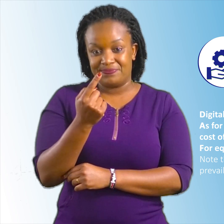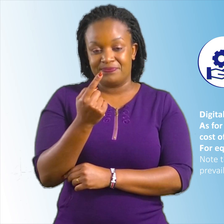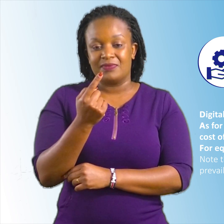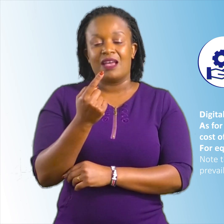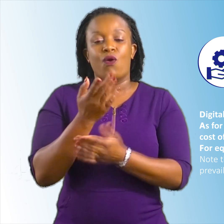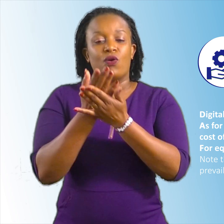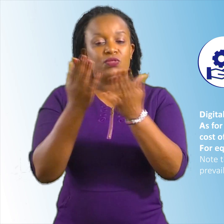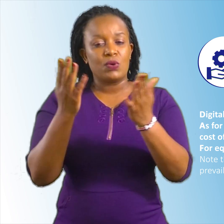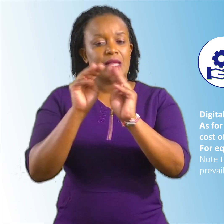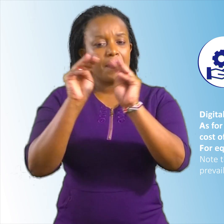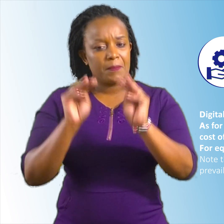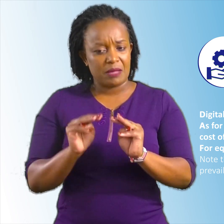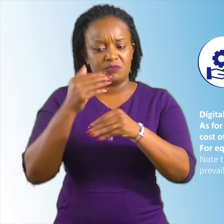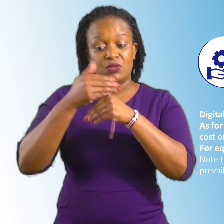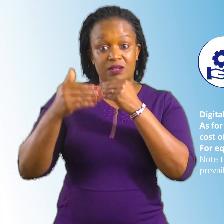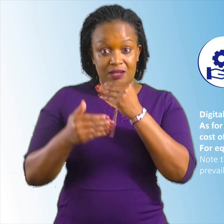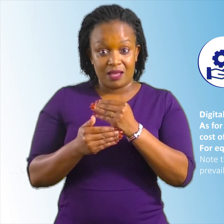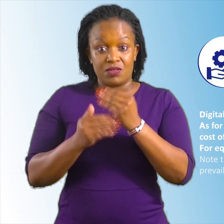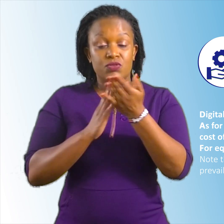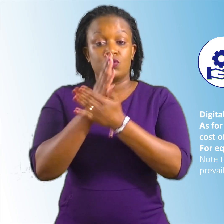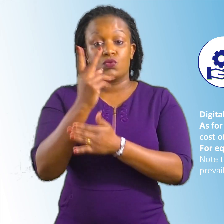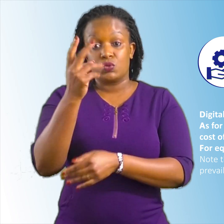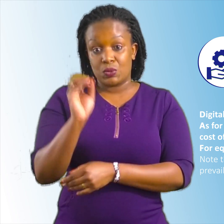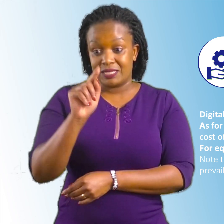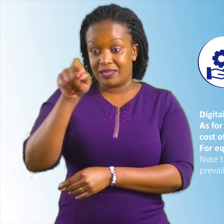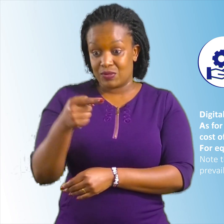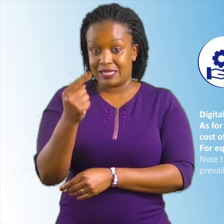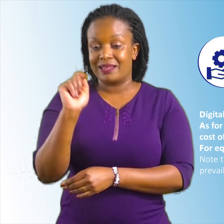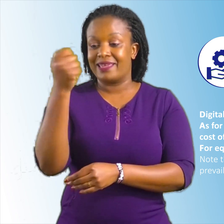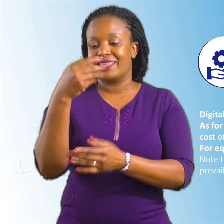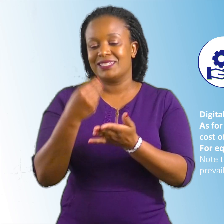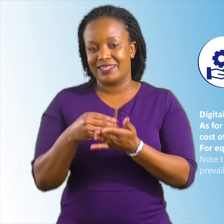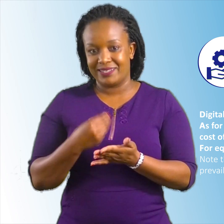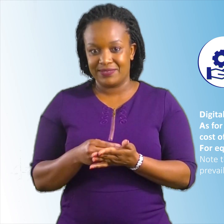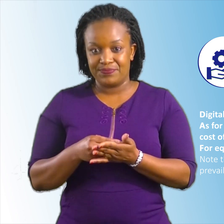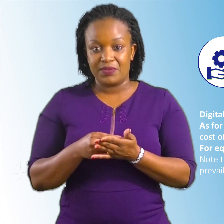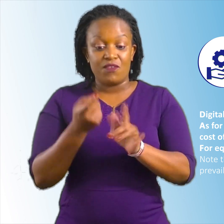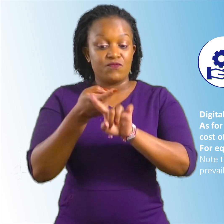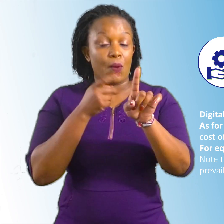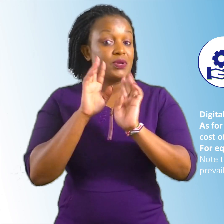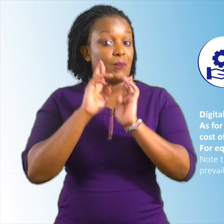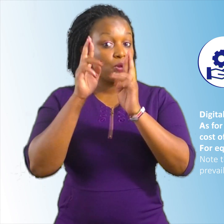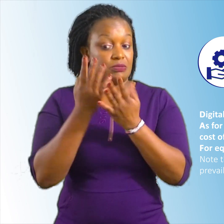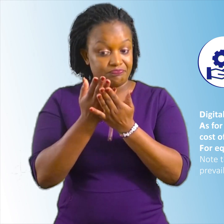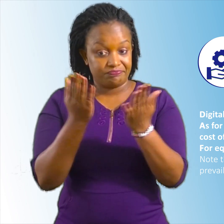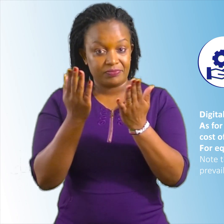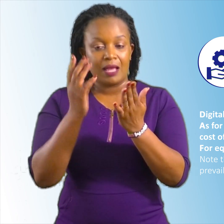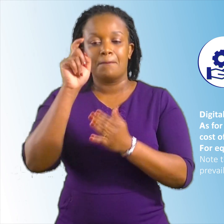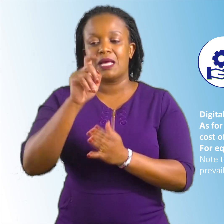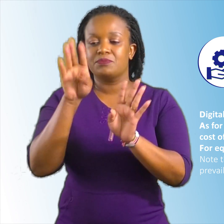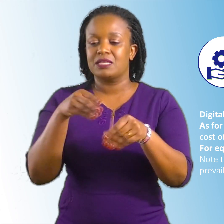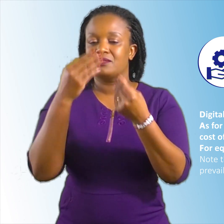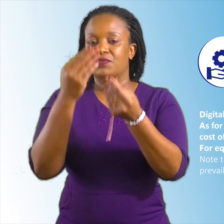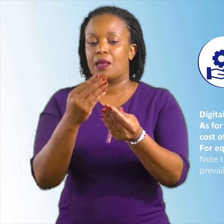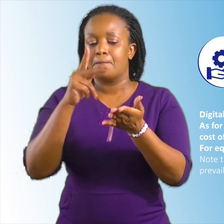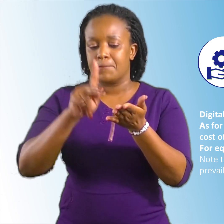Digital maps are billed per theme at 20,000 Kenya shillings. As for reports, they are delivered per